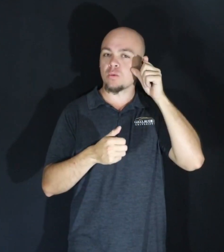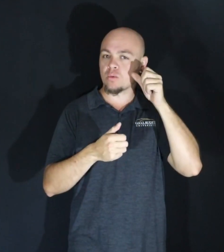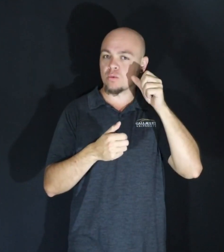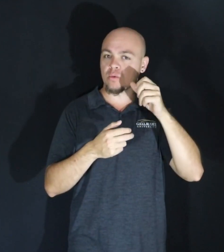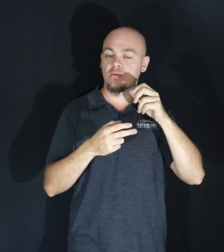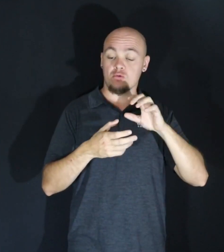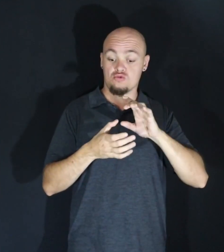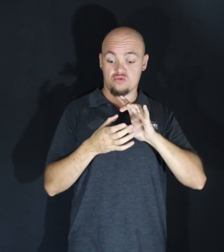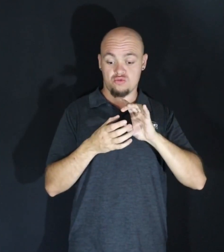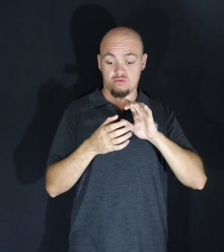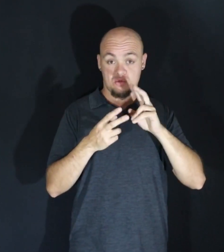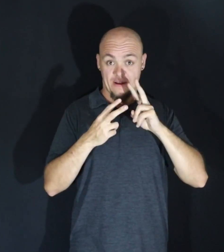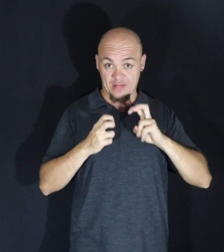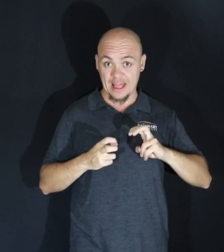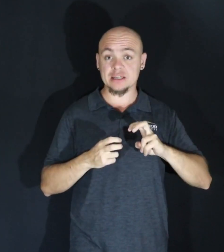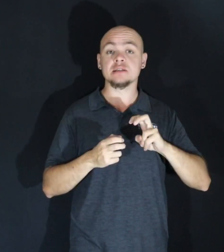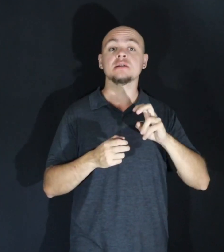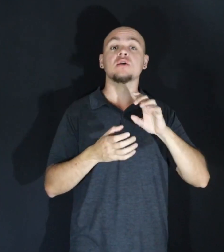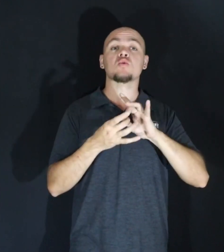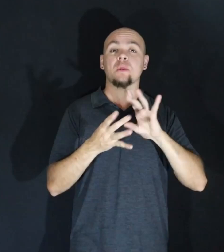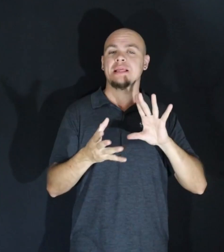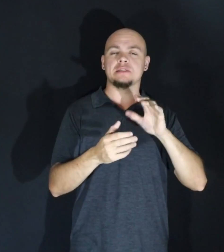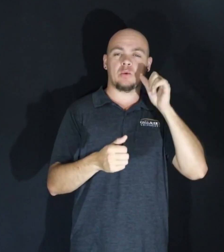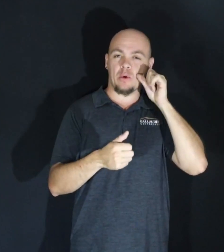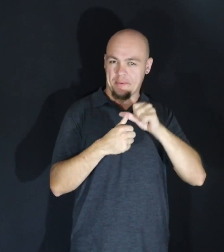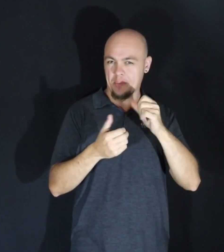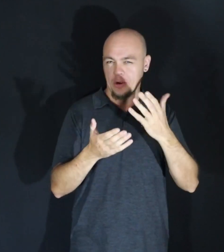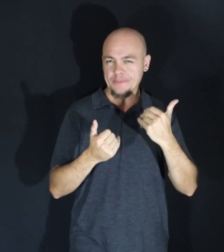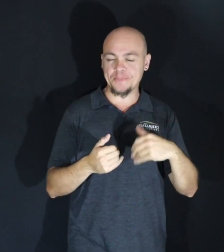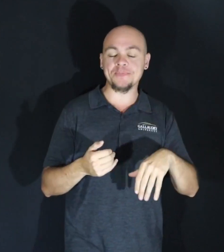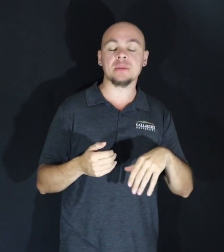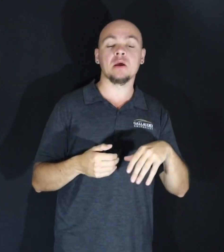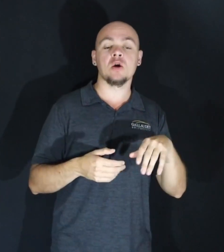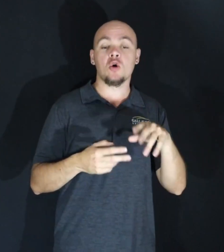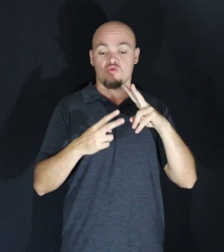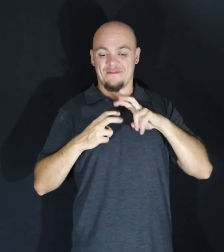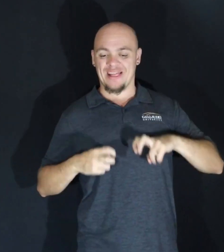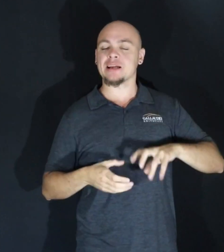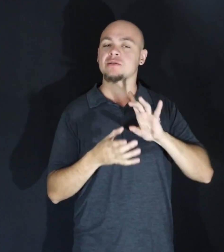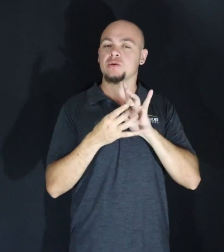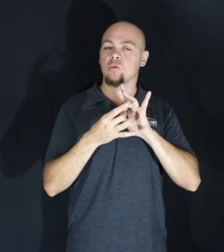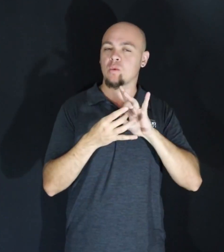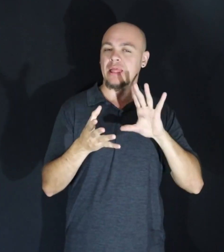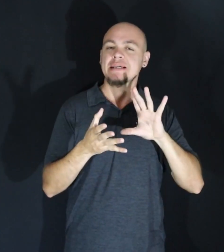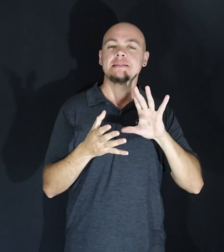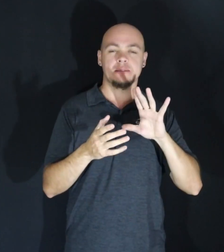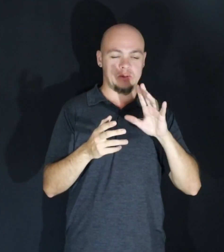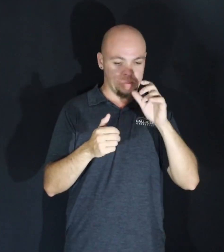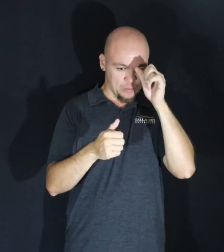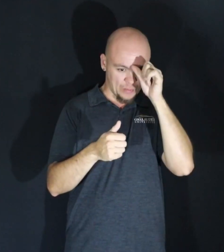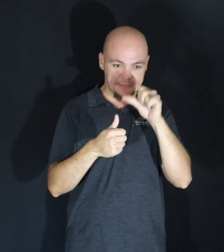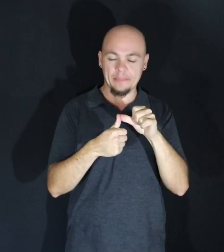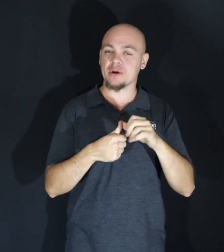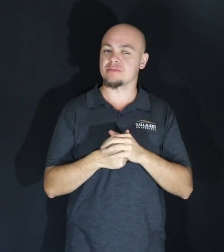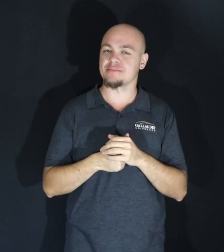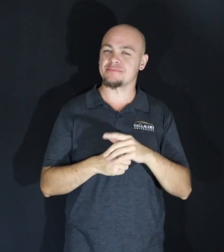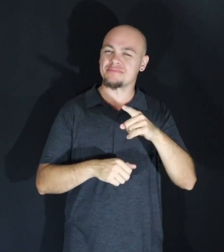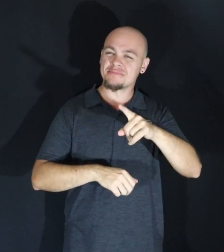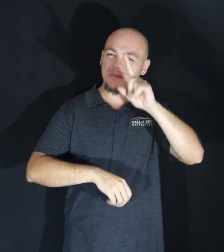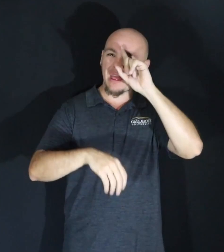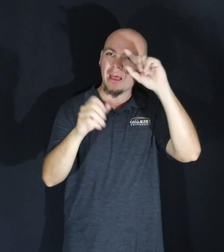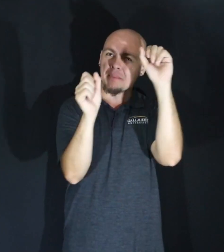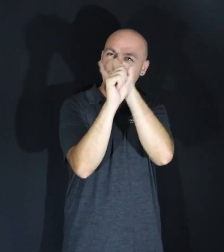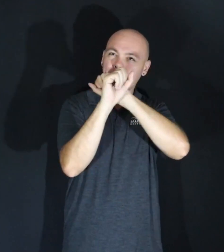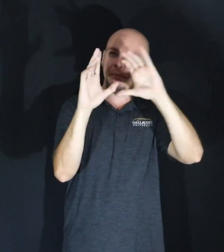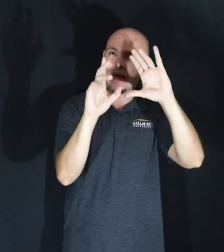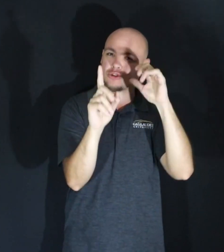join me? Reflect, release, remember. One more time. Reflect, release, remember. Picture yourself